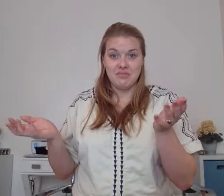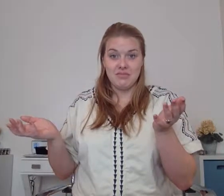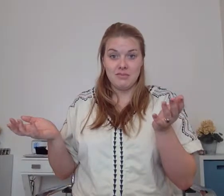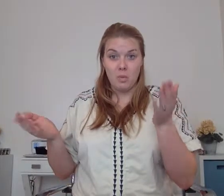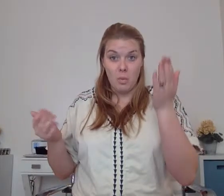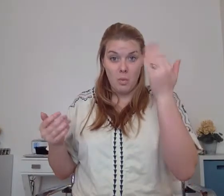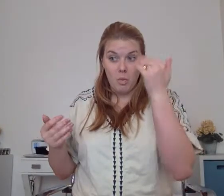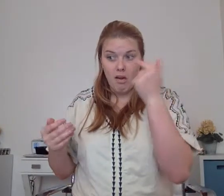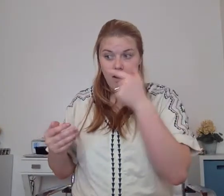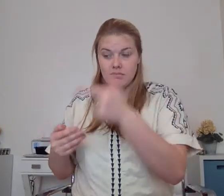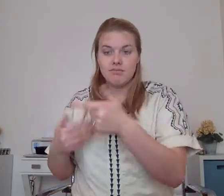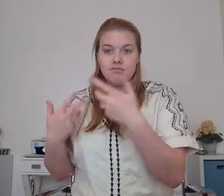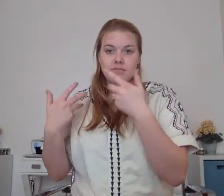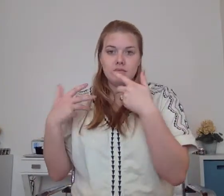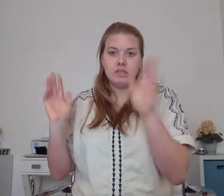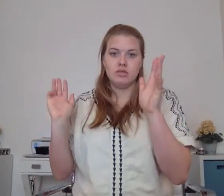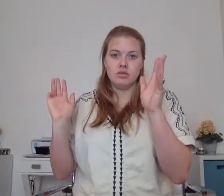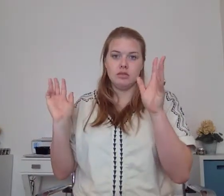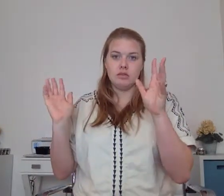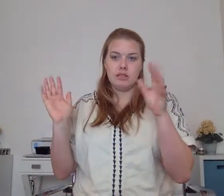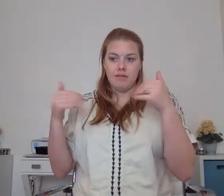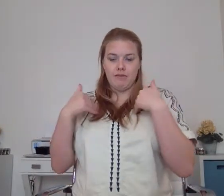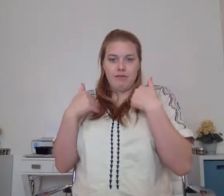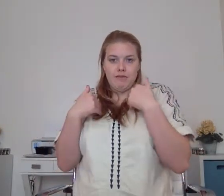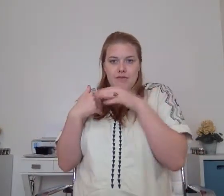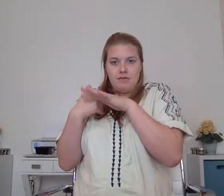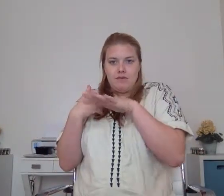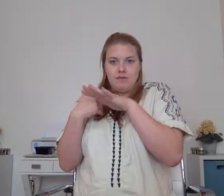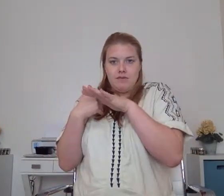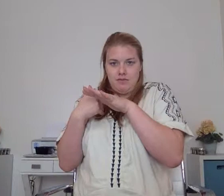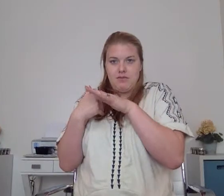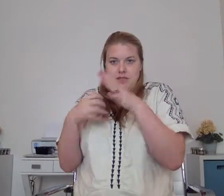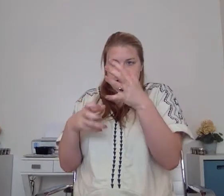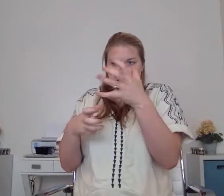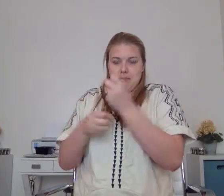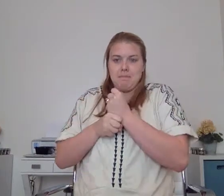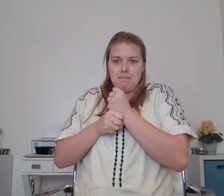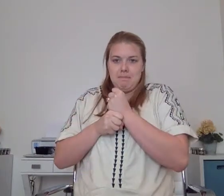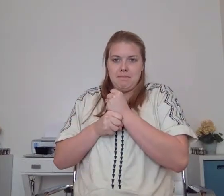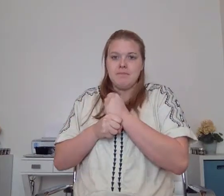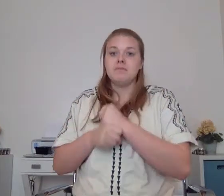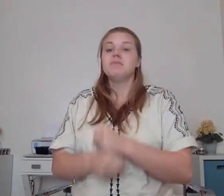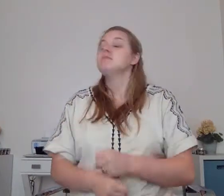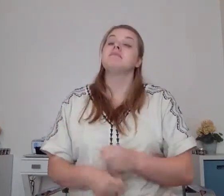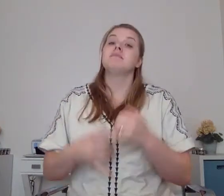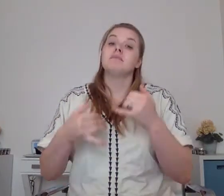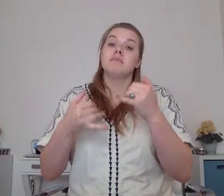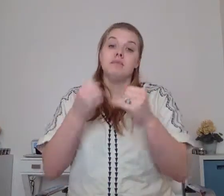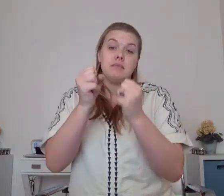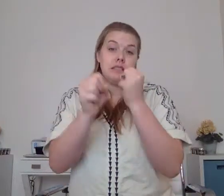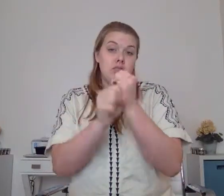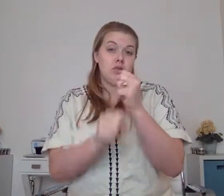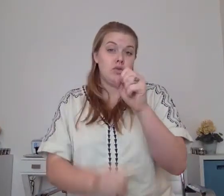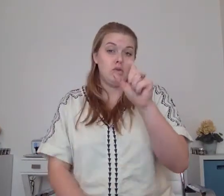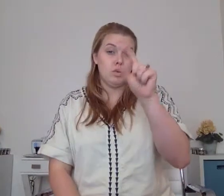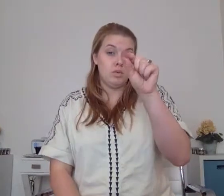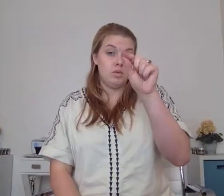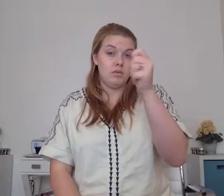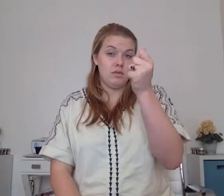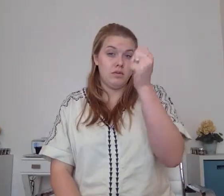that stage. I think in the year 2016, this hierarchical geography was shattered